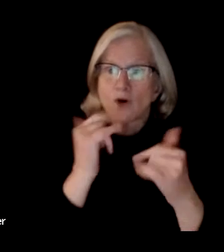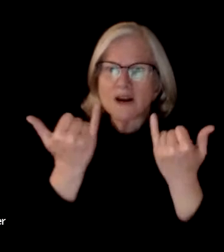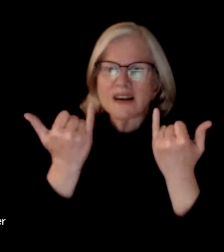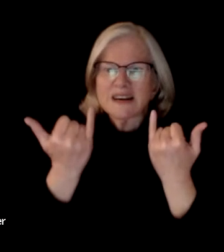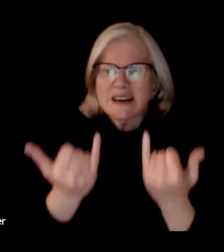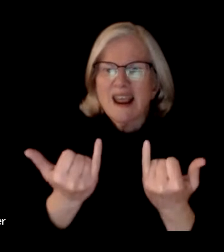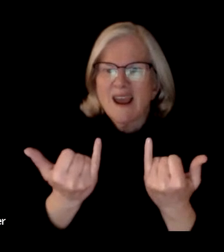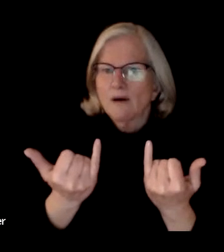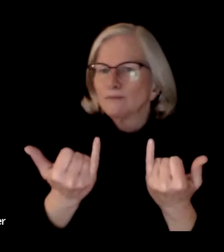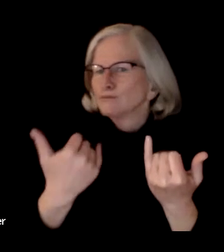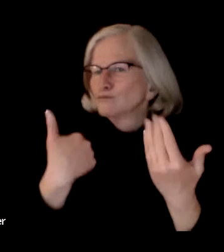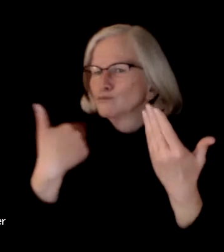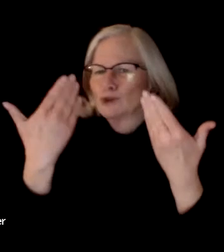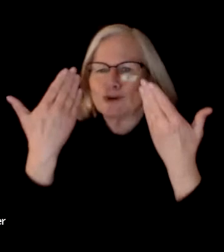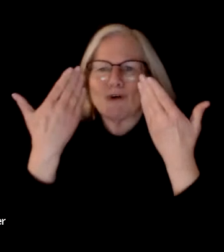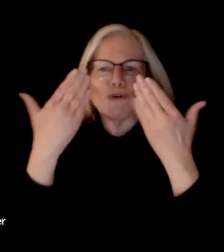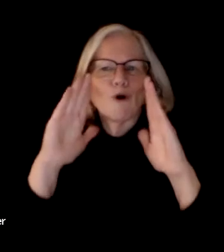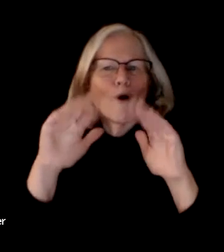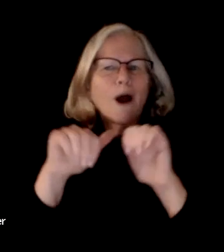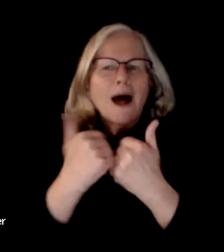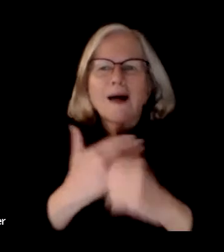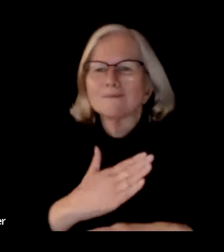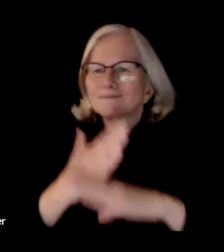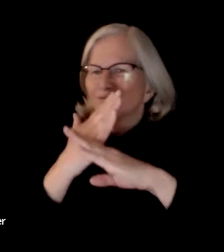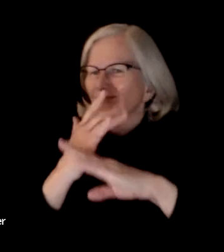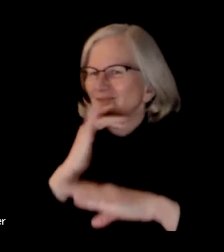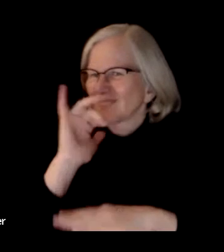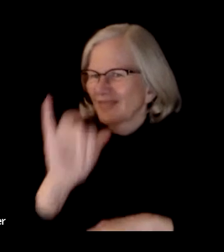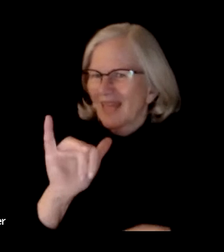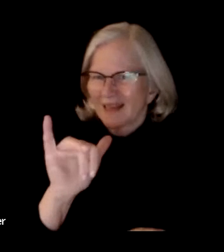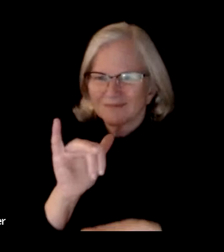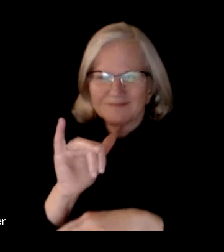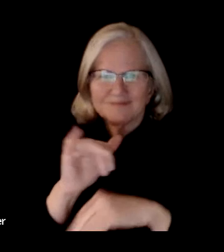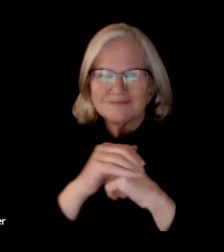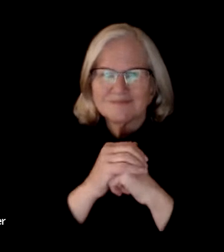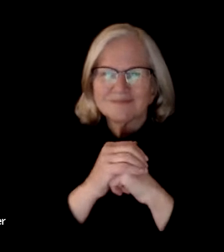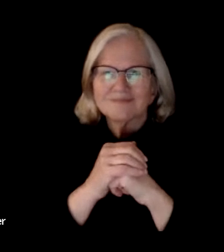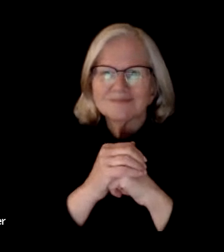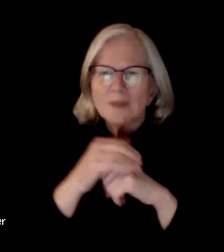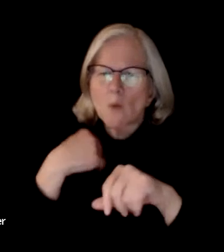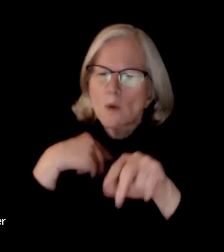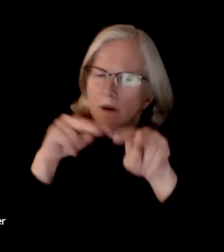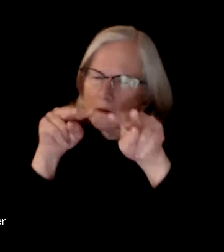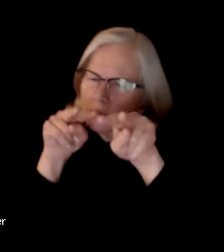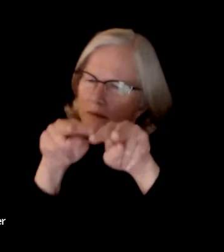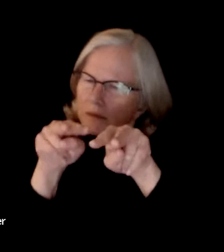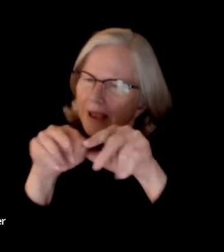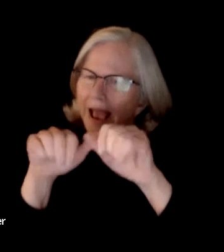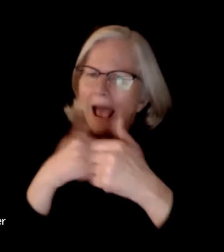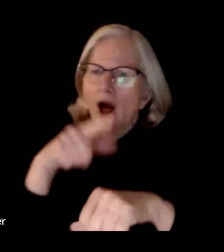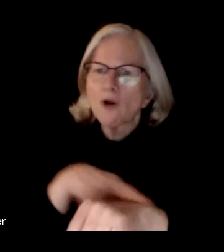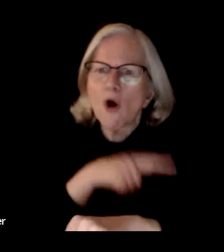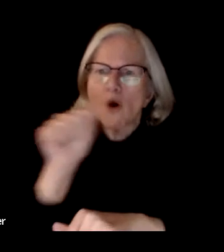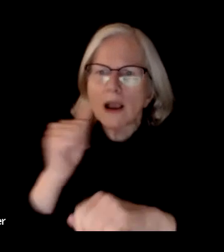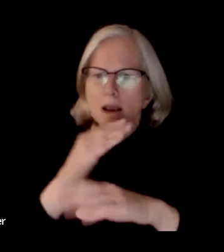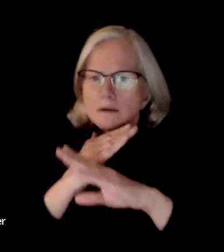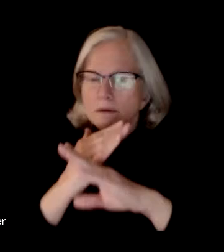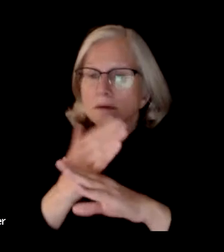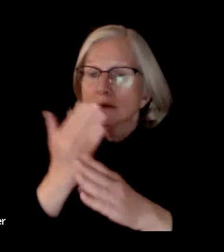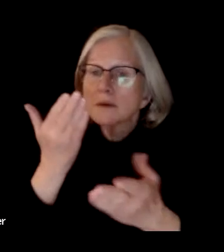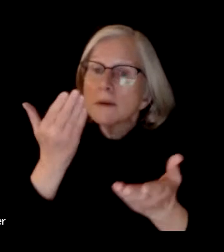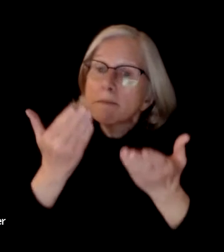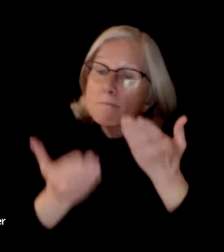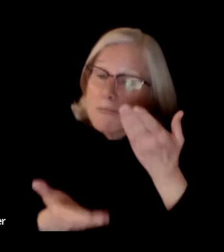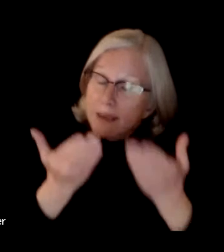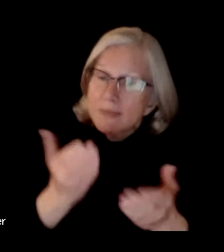of protection for the COVID vaccine, and so we will be continuing to monitor that. So it may be that it's necessary to